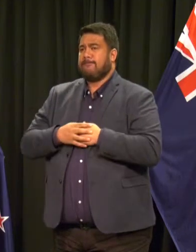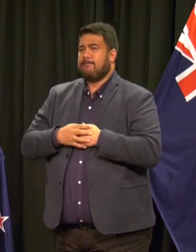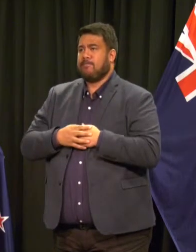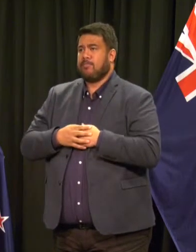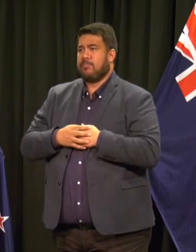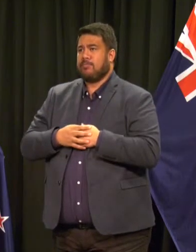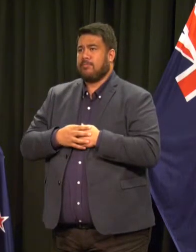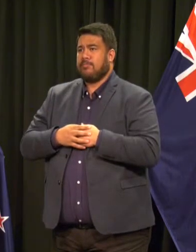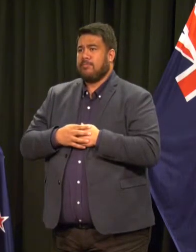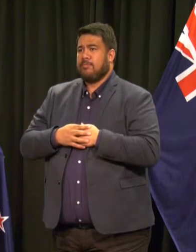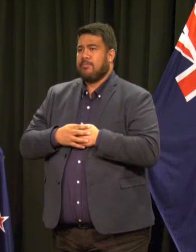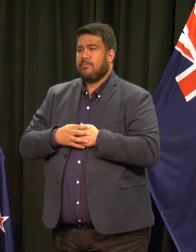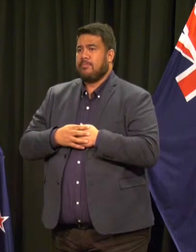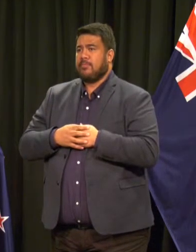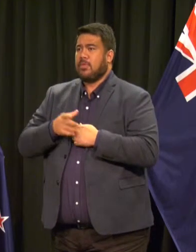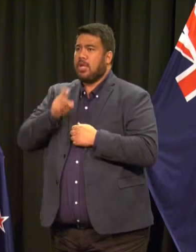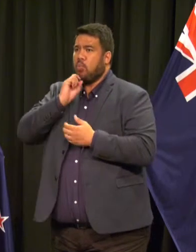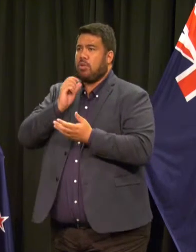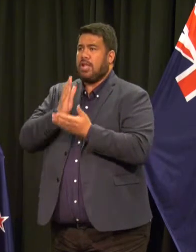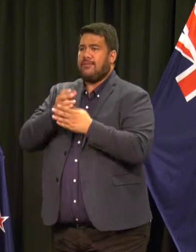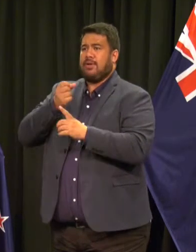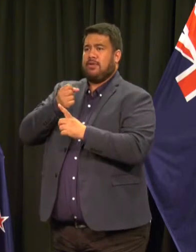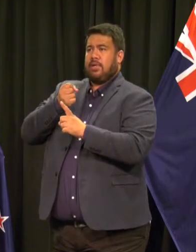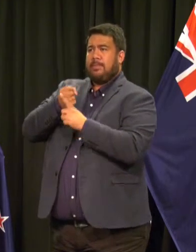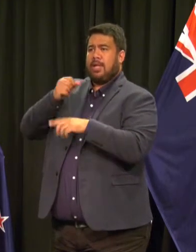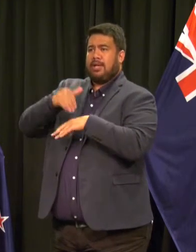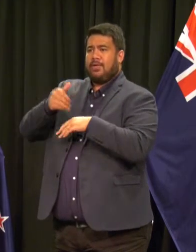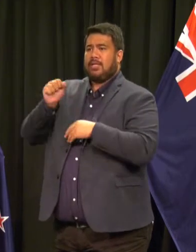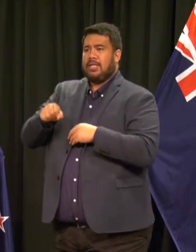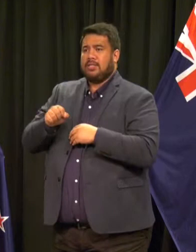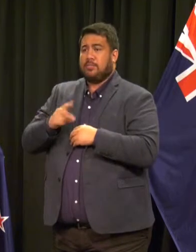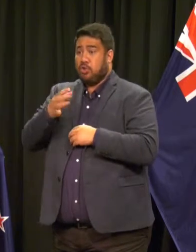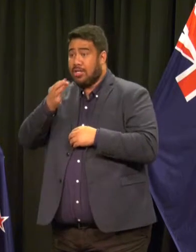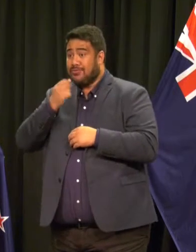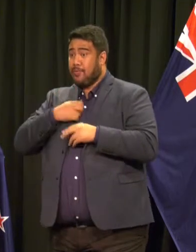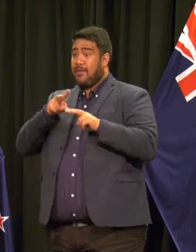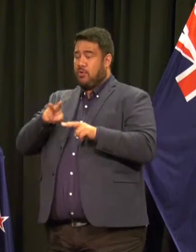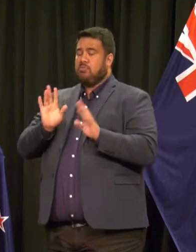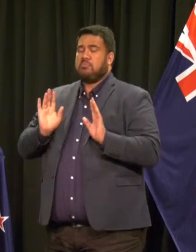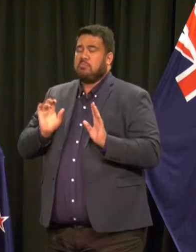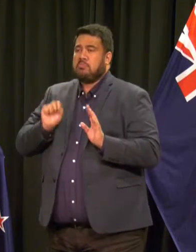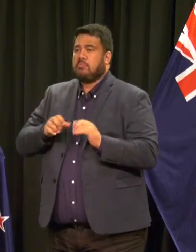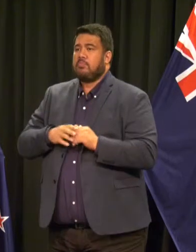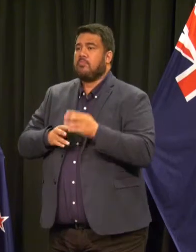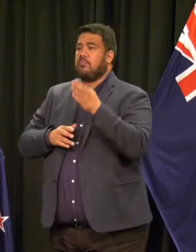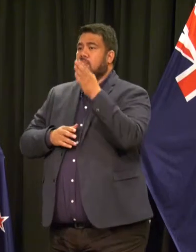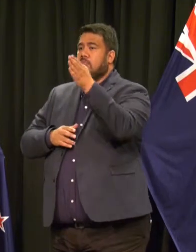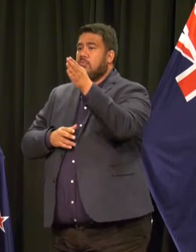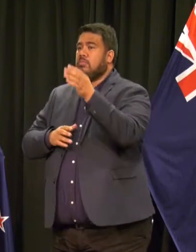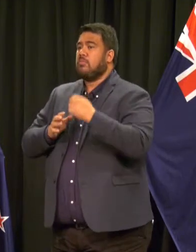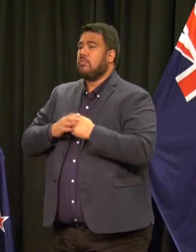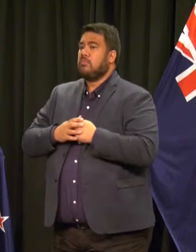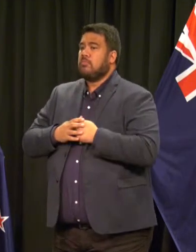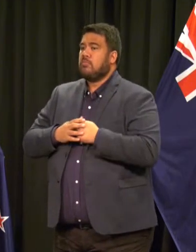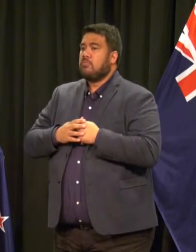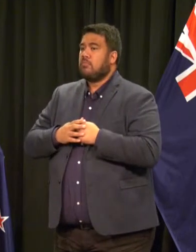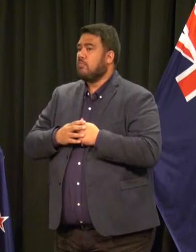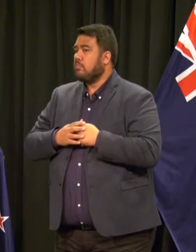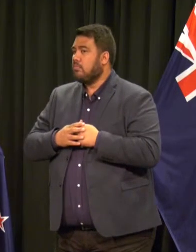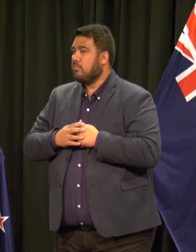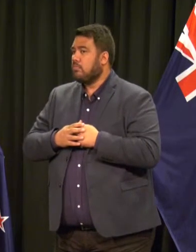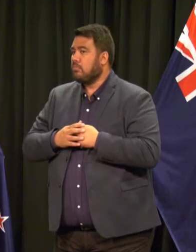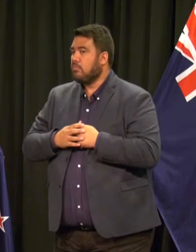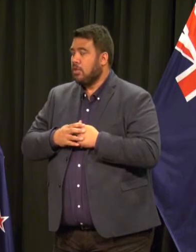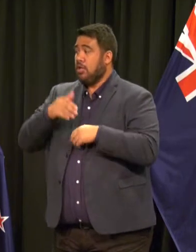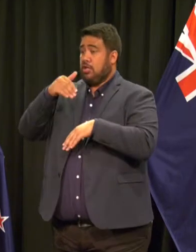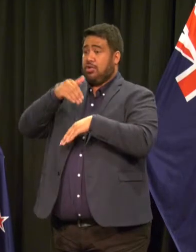it will. Mr. Peters, can I ask? But that's just, you asked me for my personal view. How concerning is it that 70%